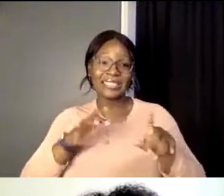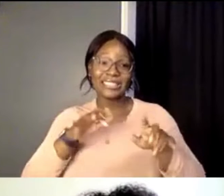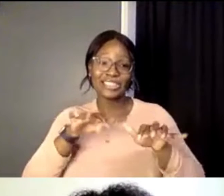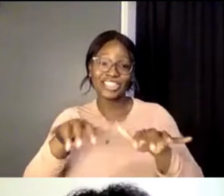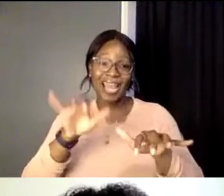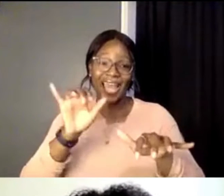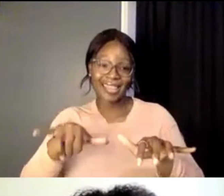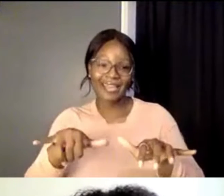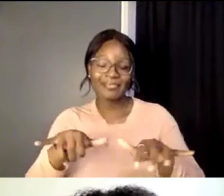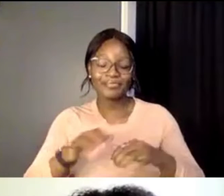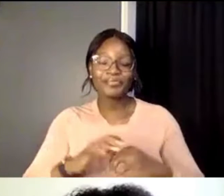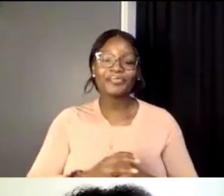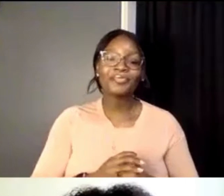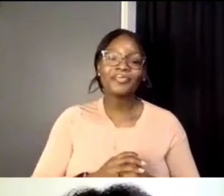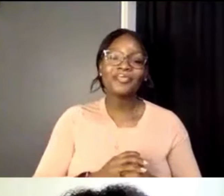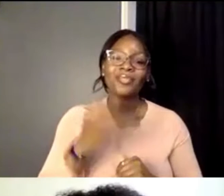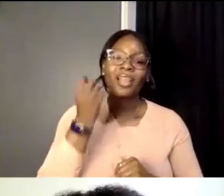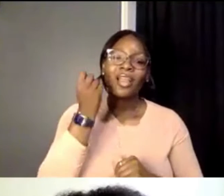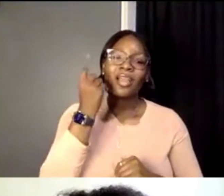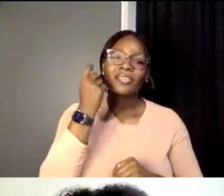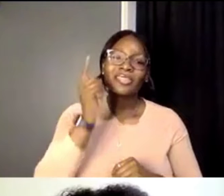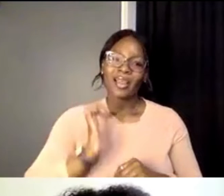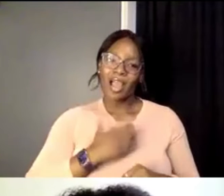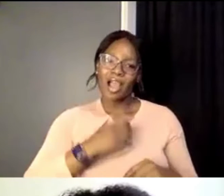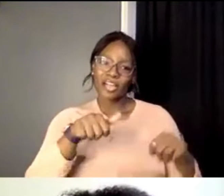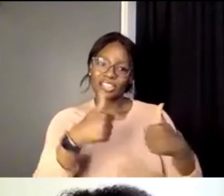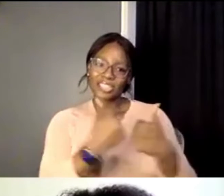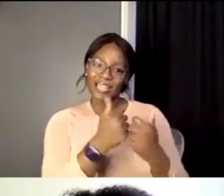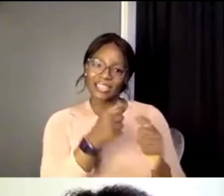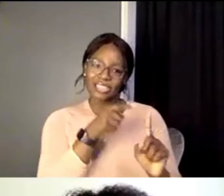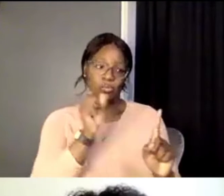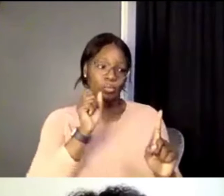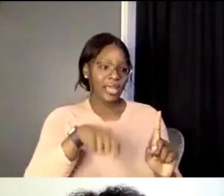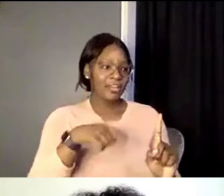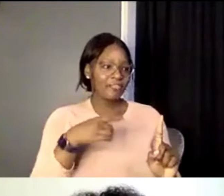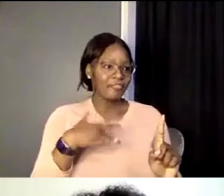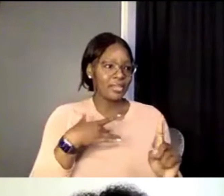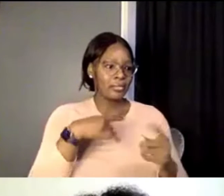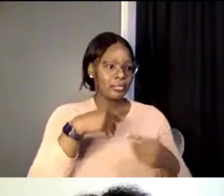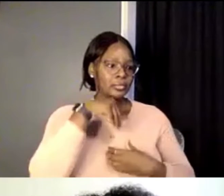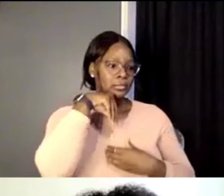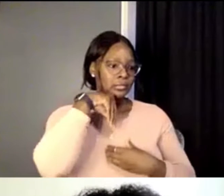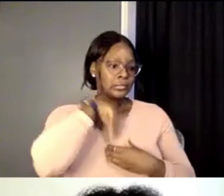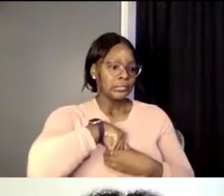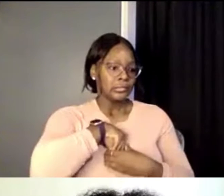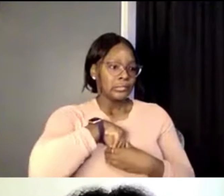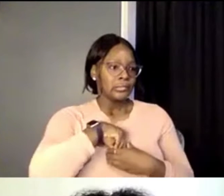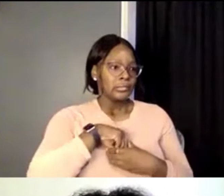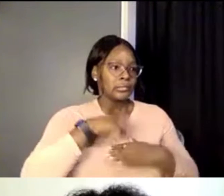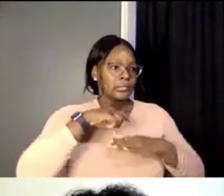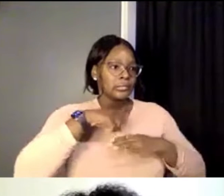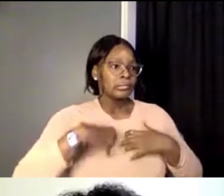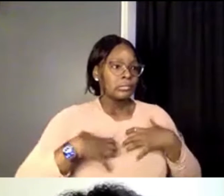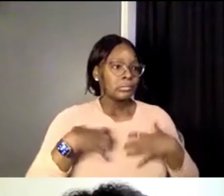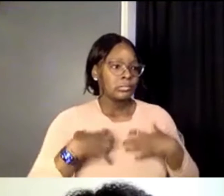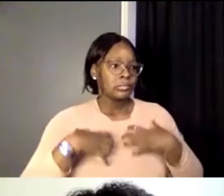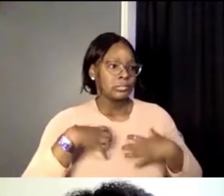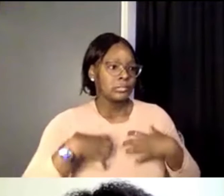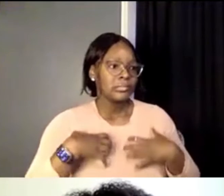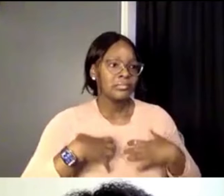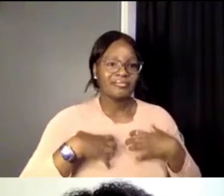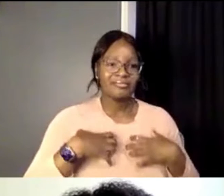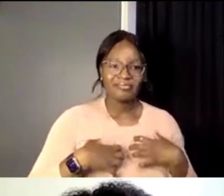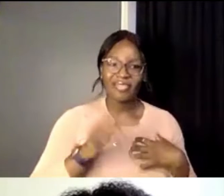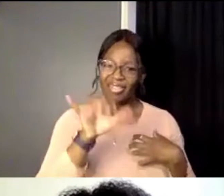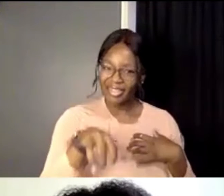We can take our challenges so personally. I know I'm definitely guilty of this. We can take the challenges that we experience really